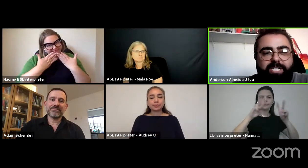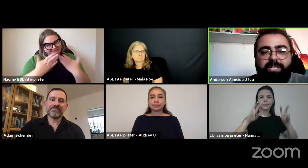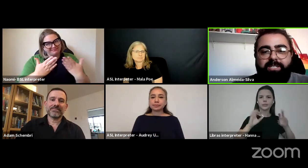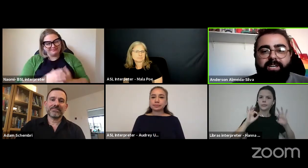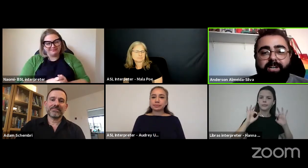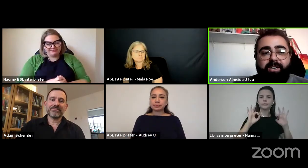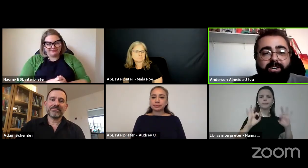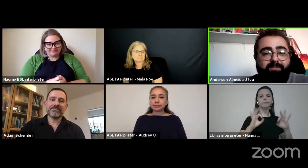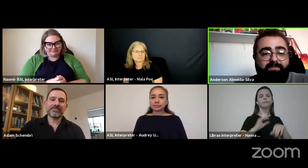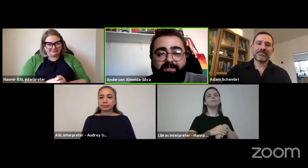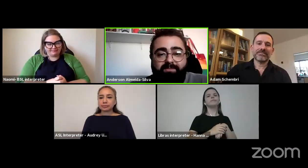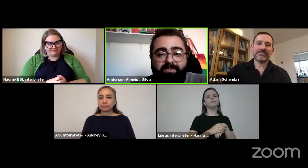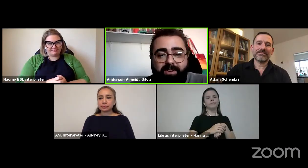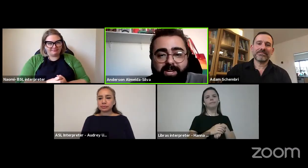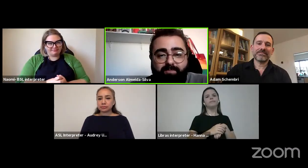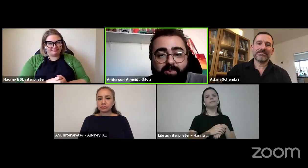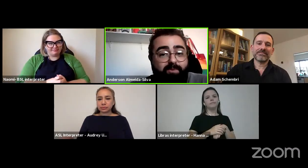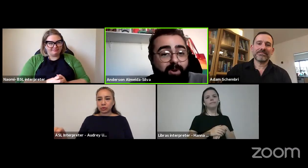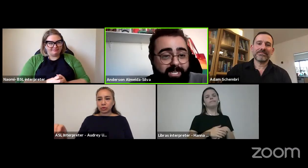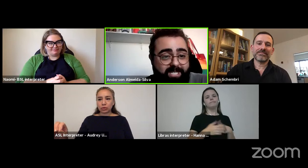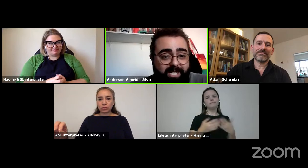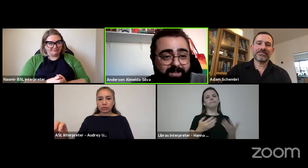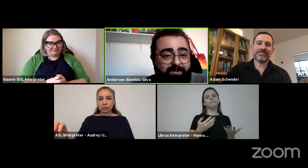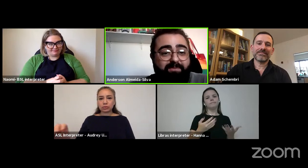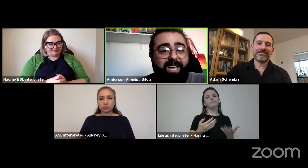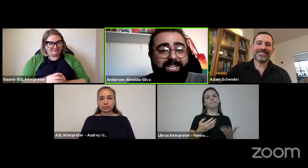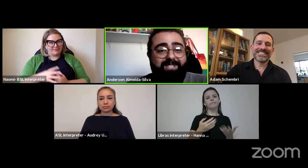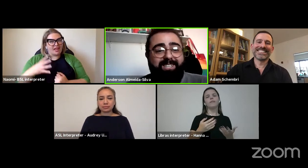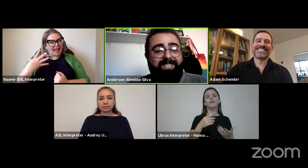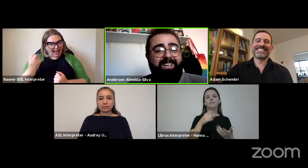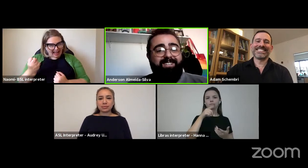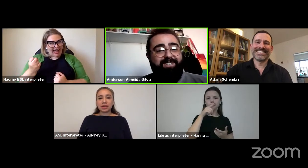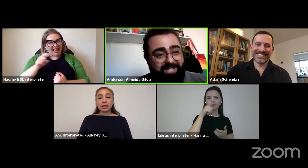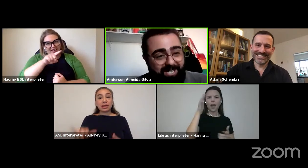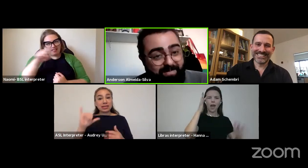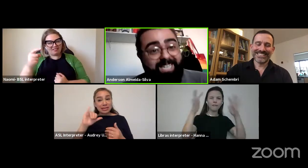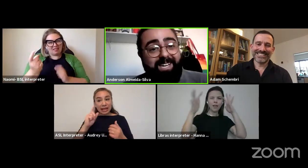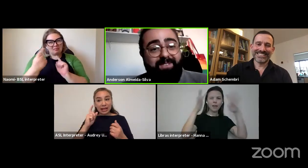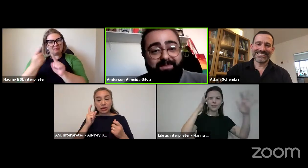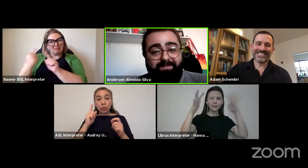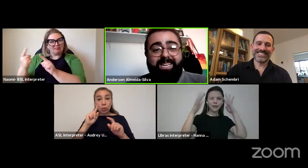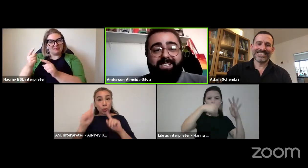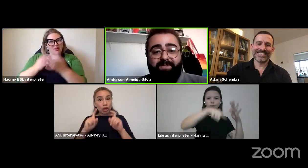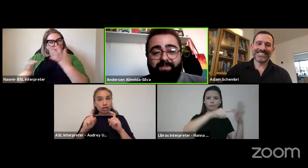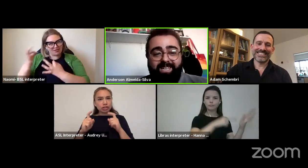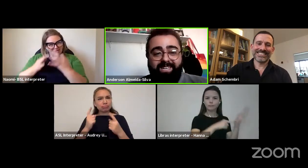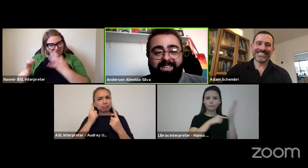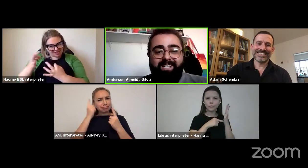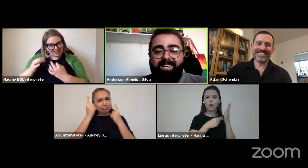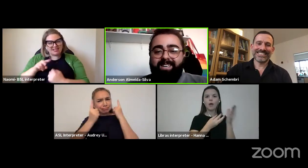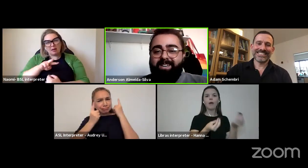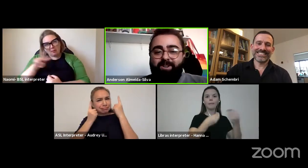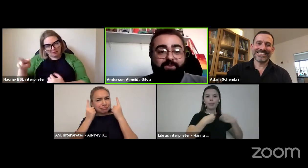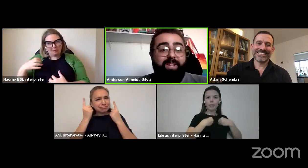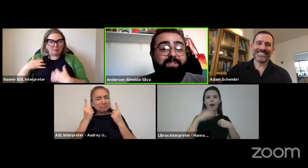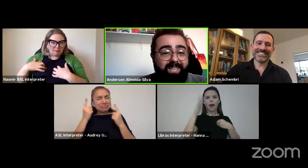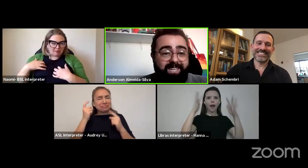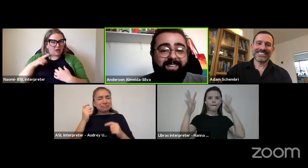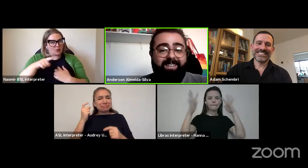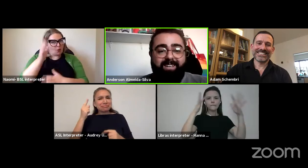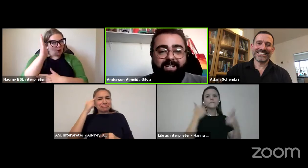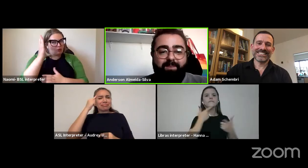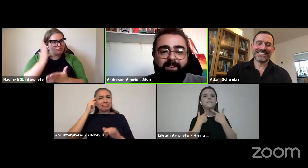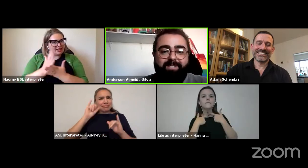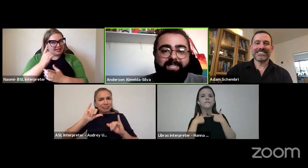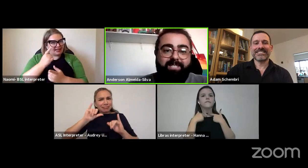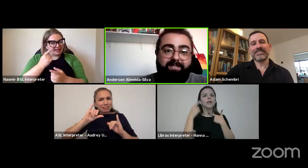The questions are very provocative. The reflections certainly make us think or